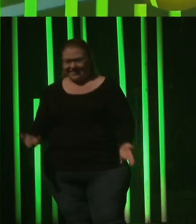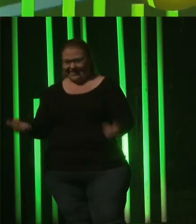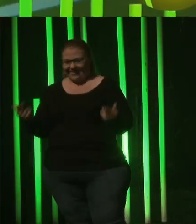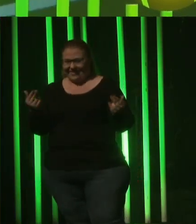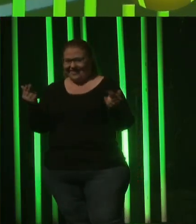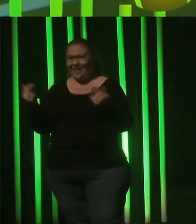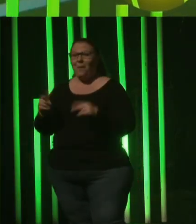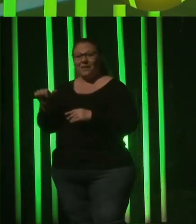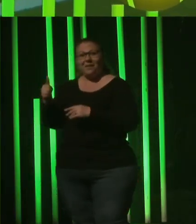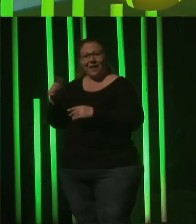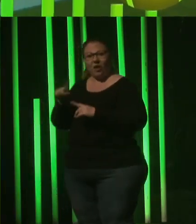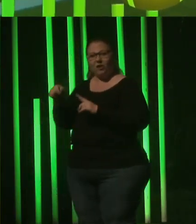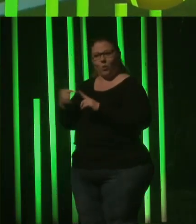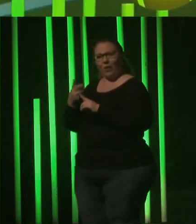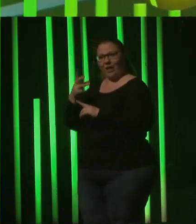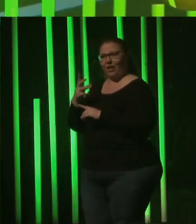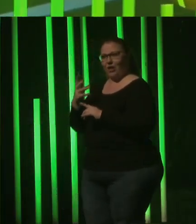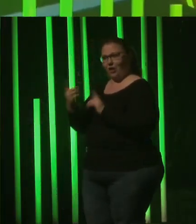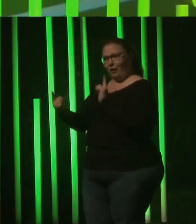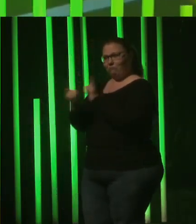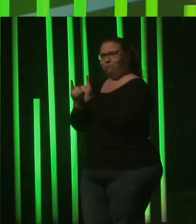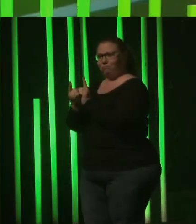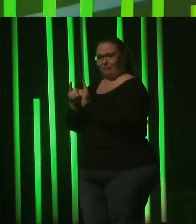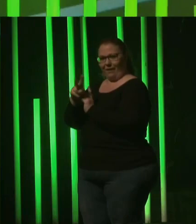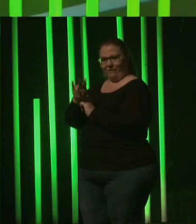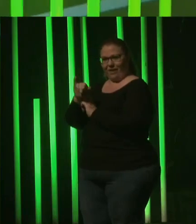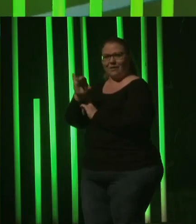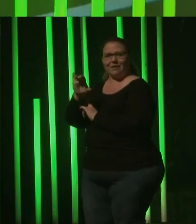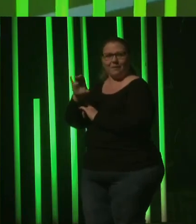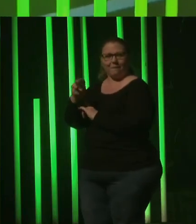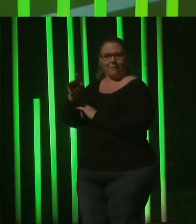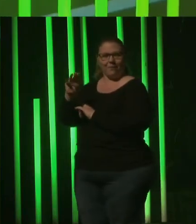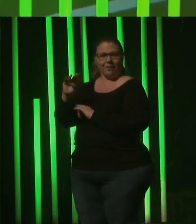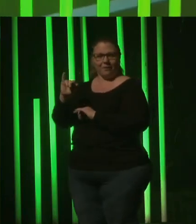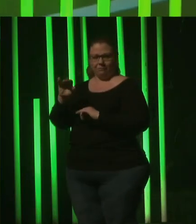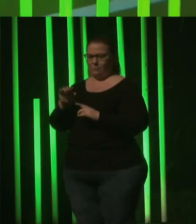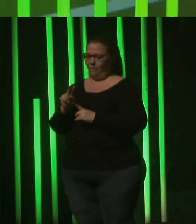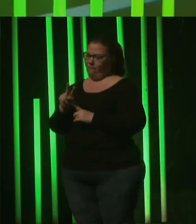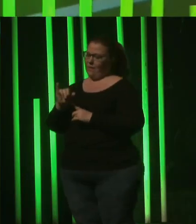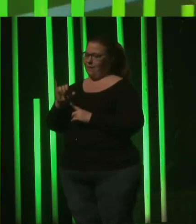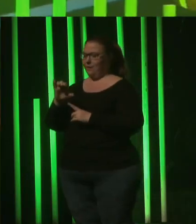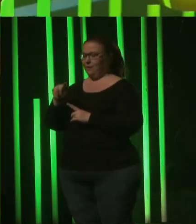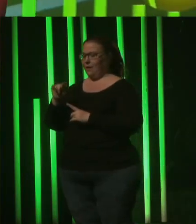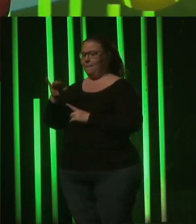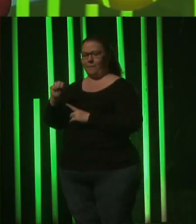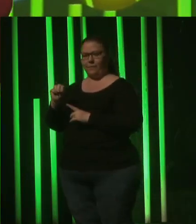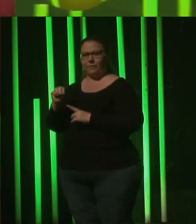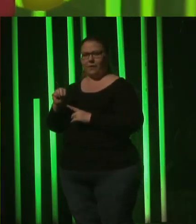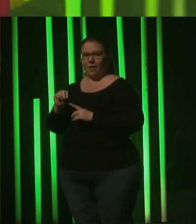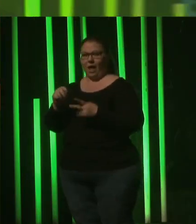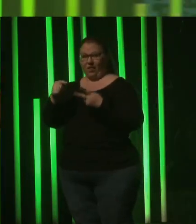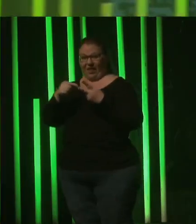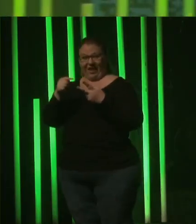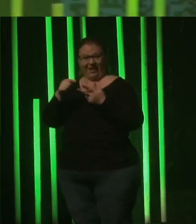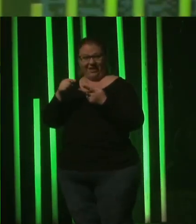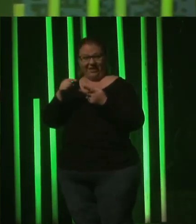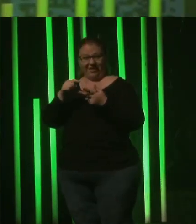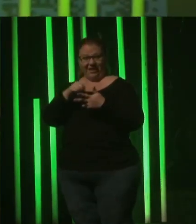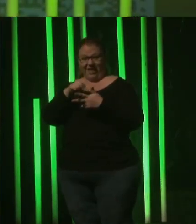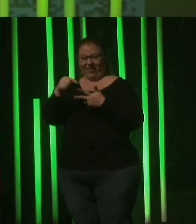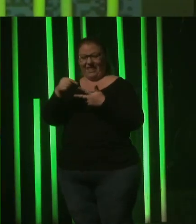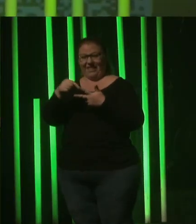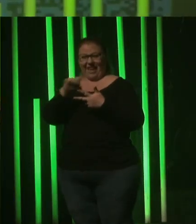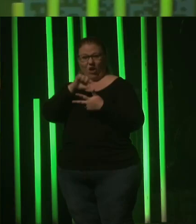there's something else whenever you run across a victim. Listen here. Here's the second quality. They love to blame other people about what they're going